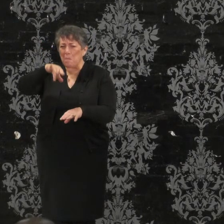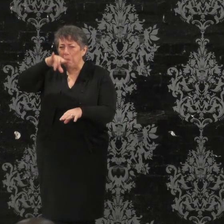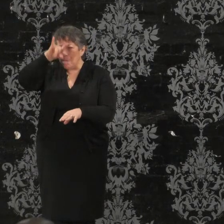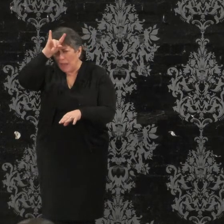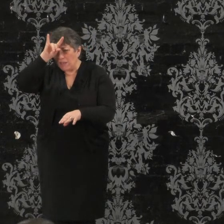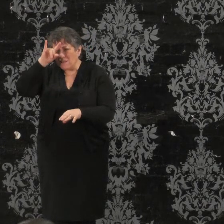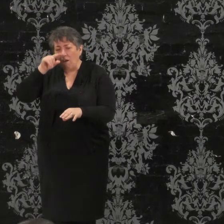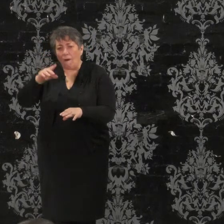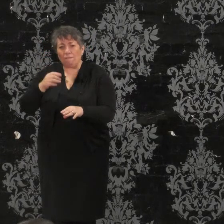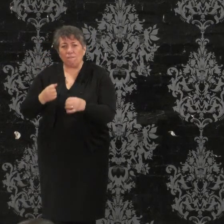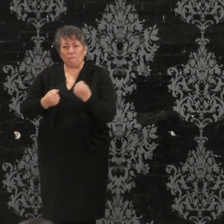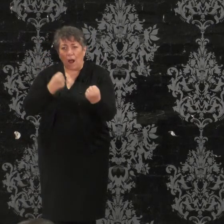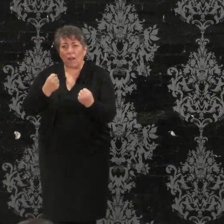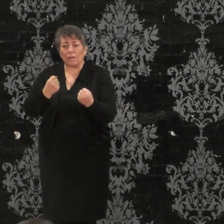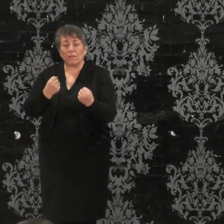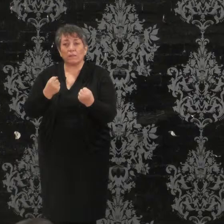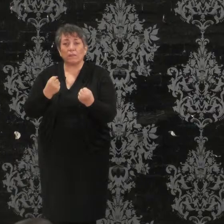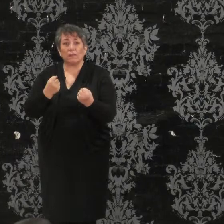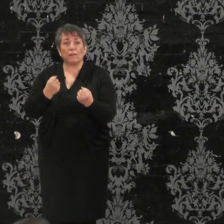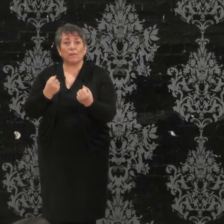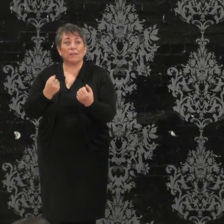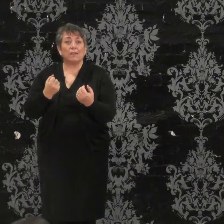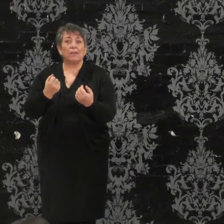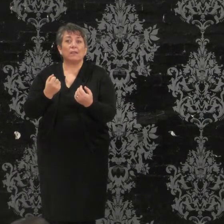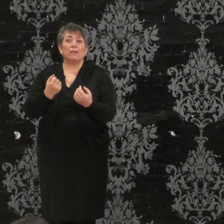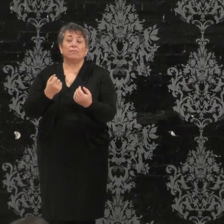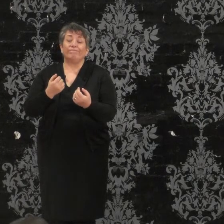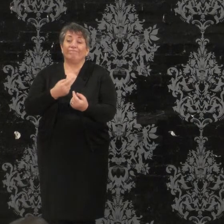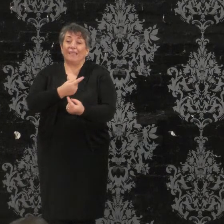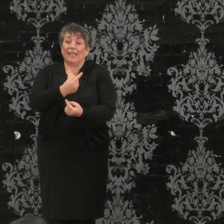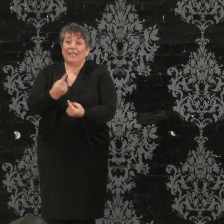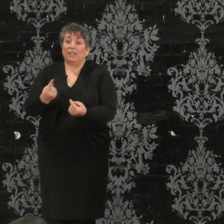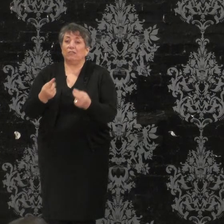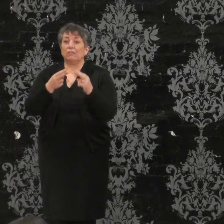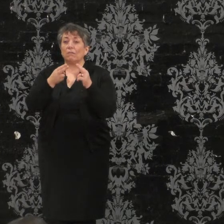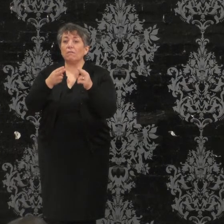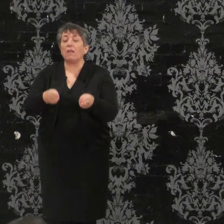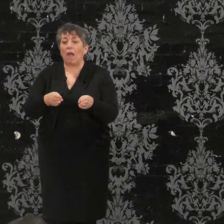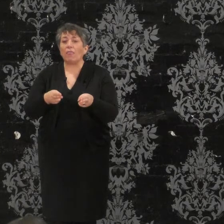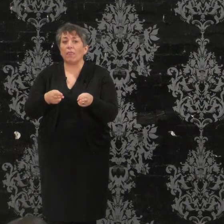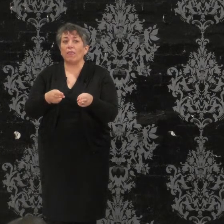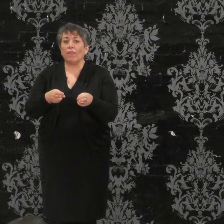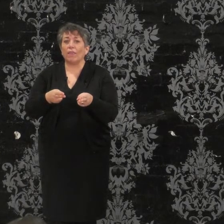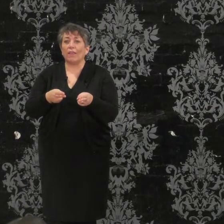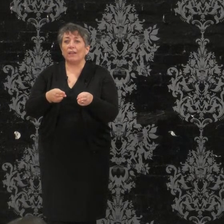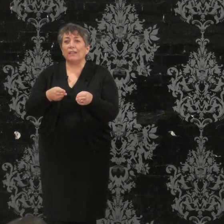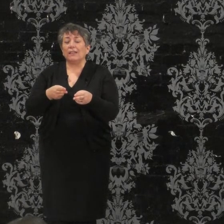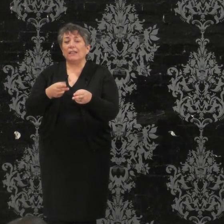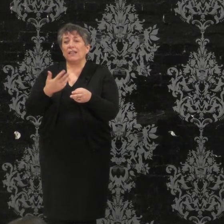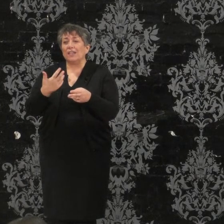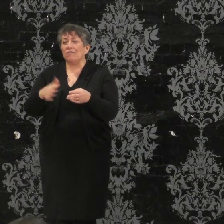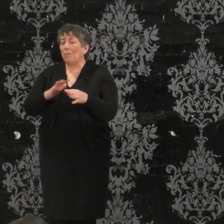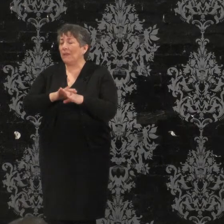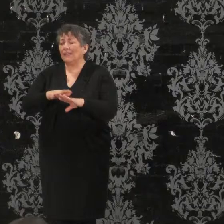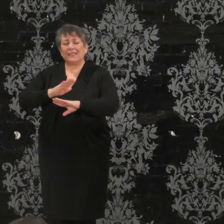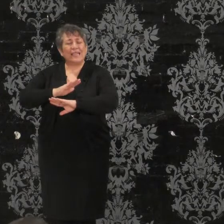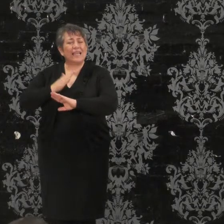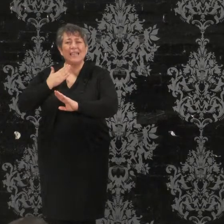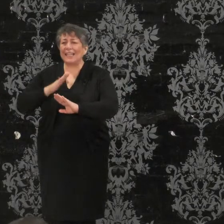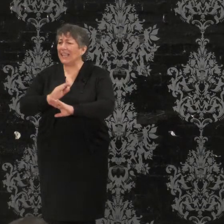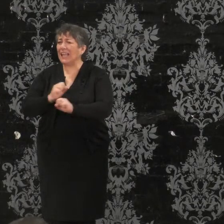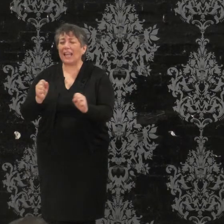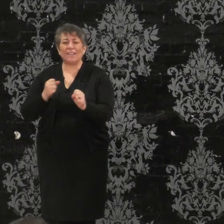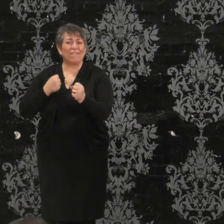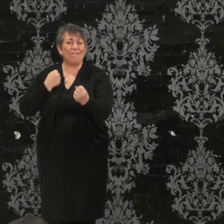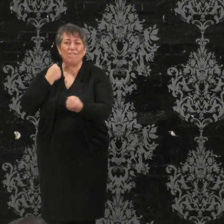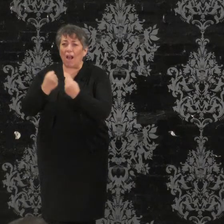lives. Every death as a result of this needless violence is